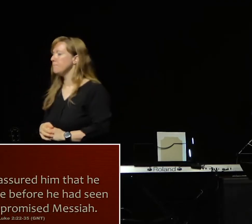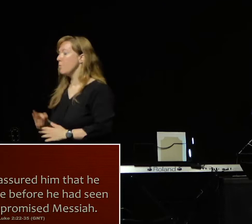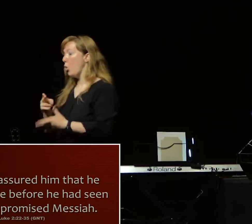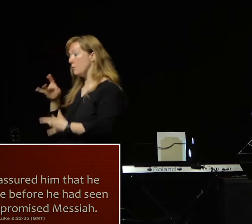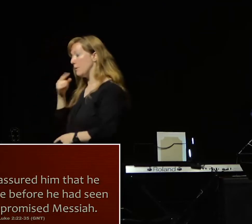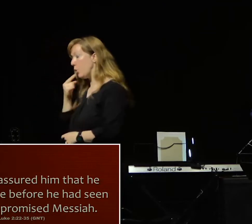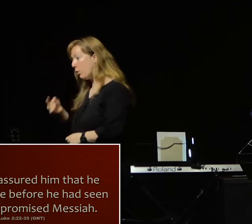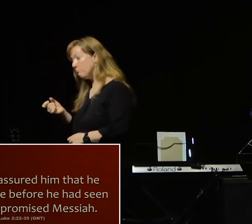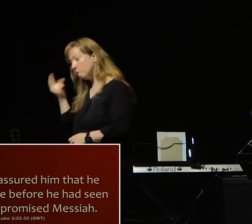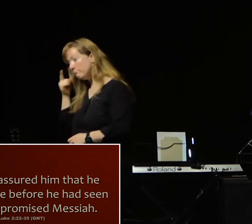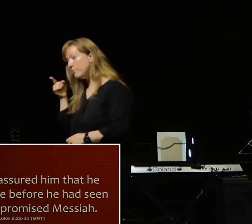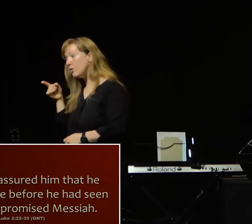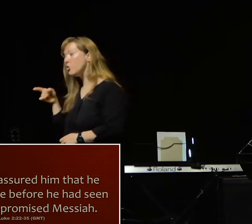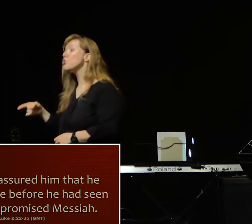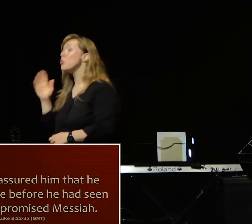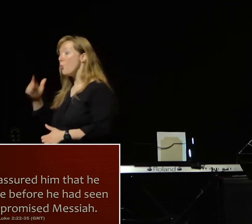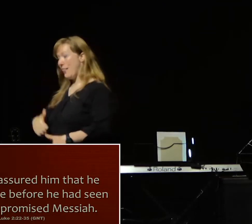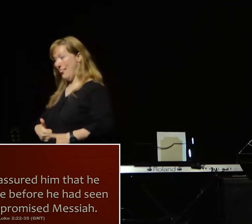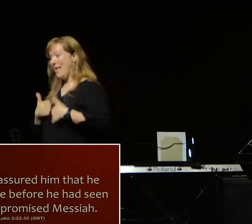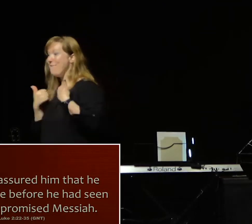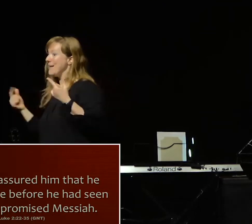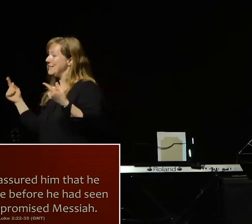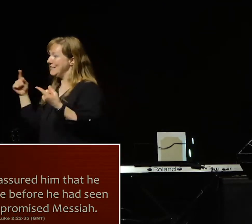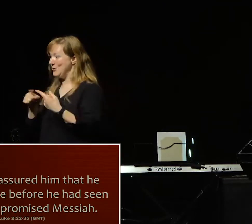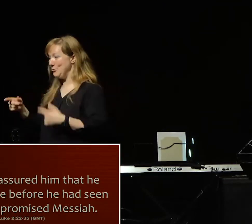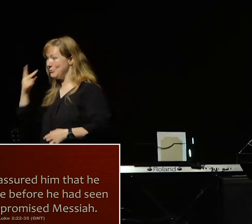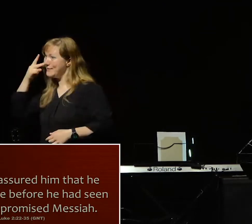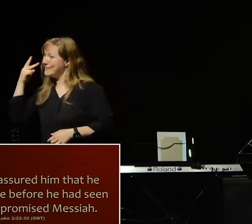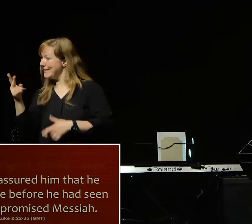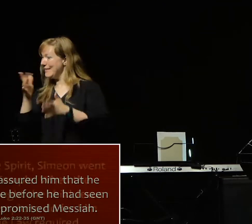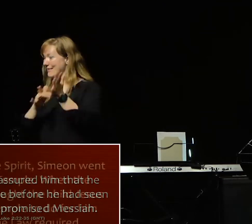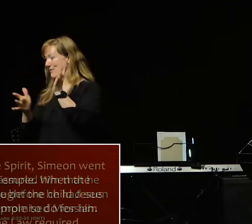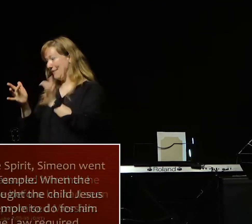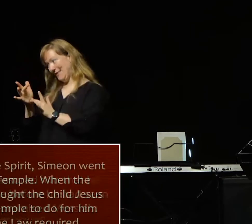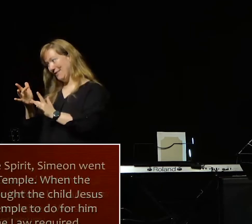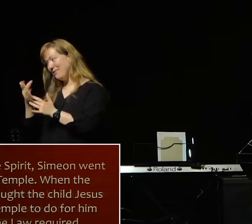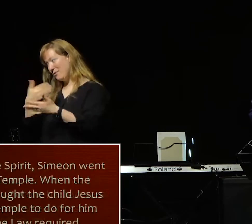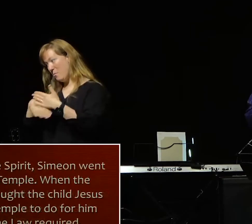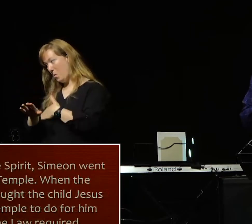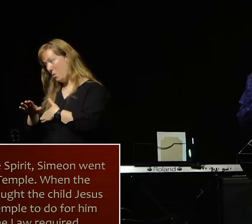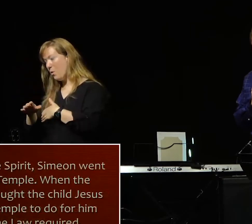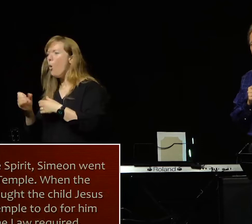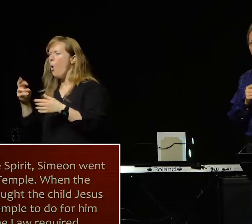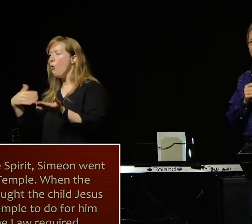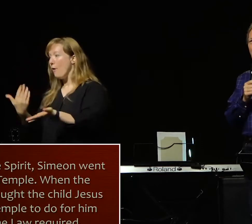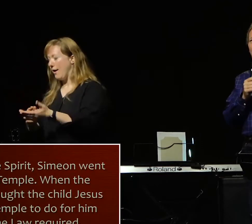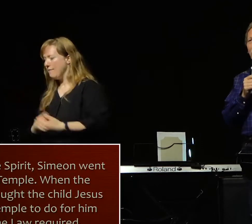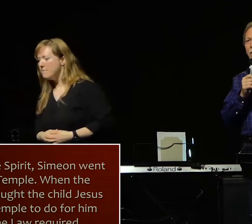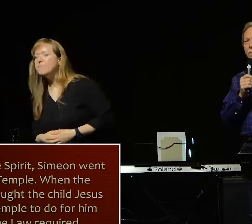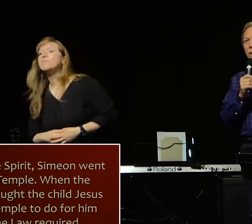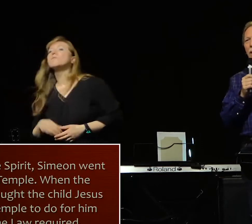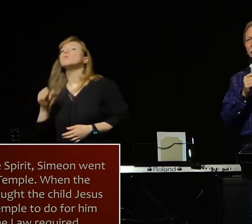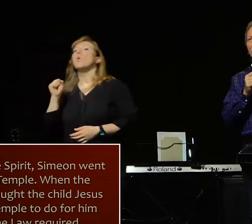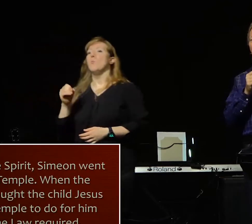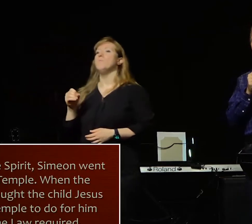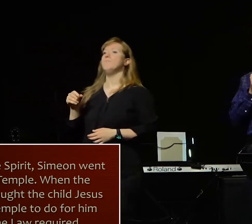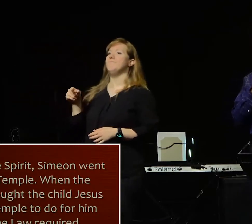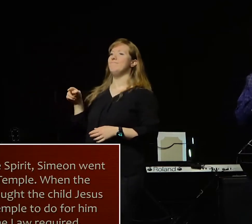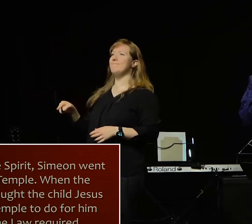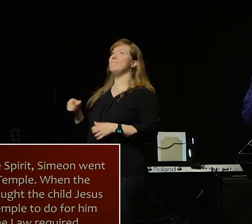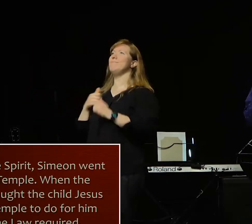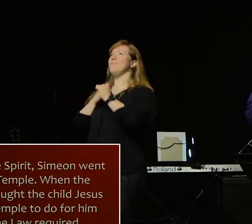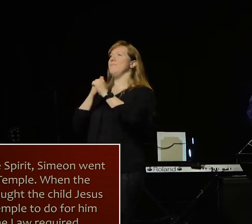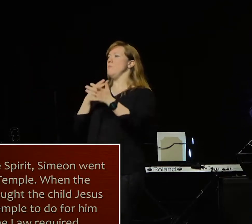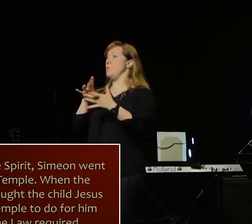he would not die before he had seen the Lord's promised Messiah. So, led by the Spirit, and I love